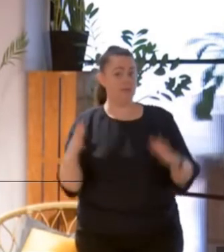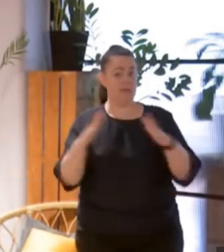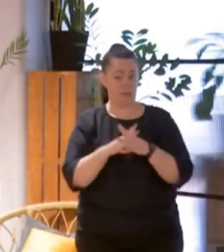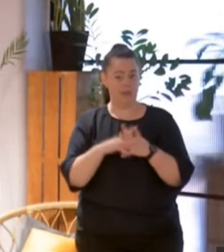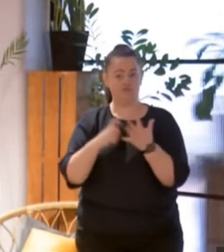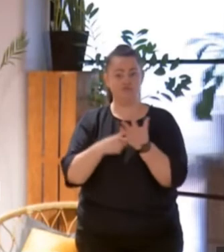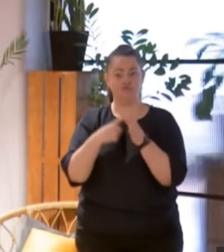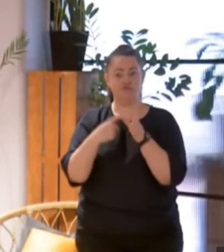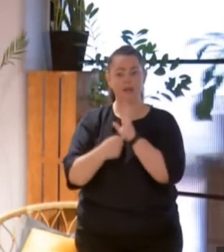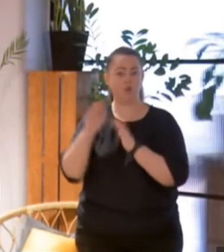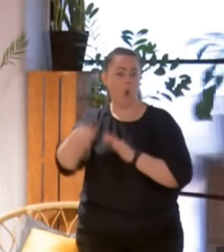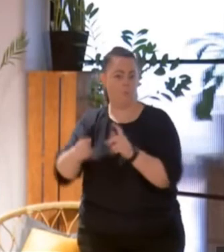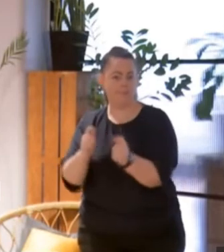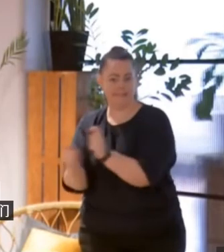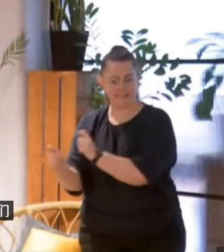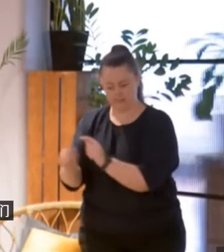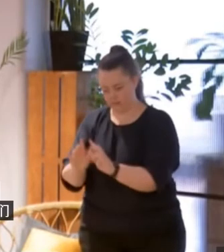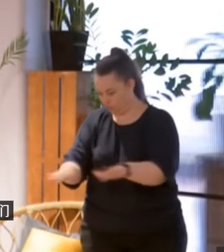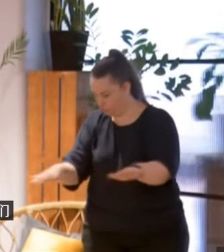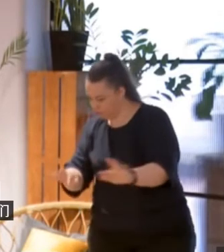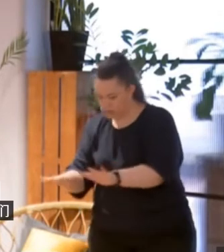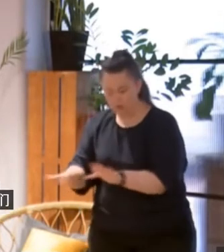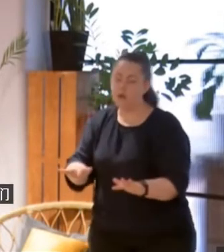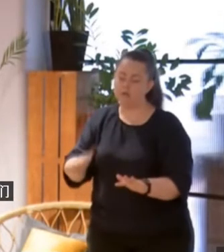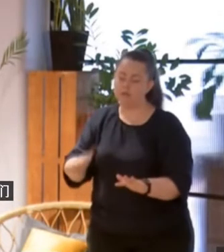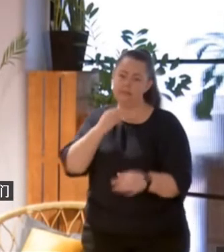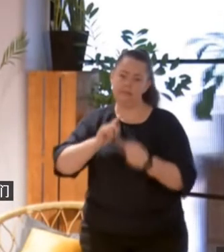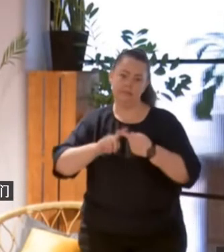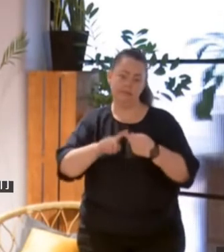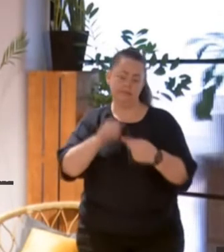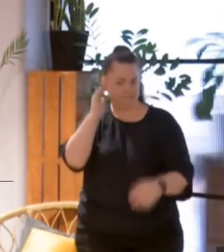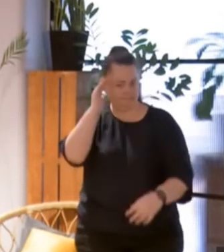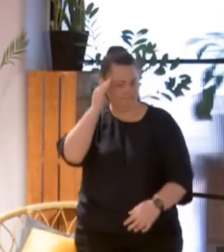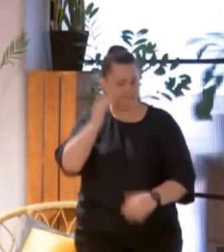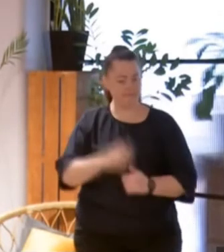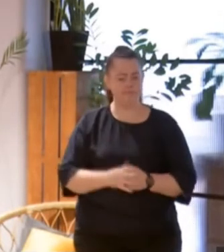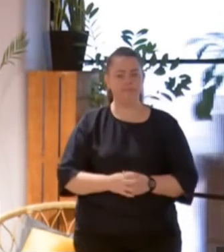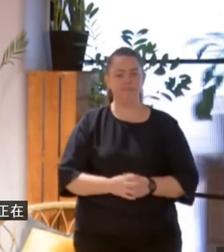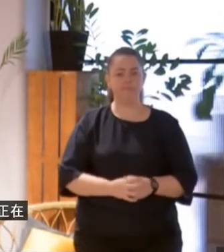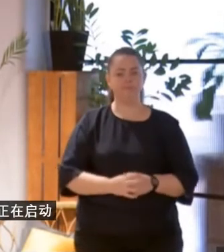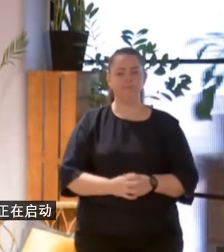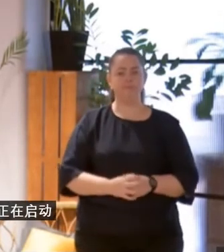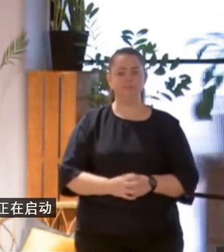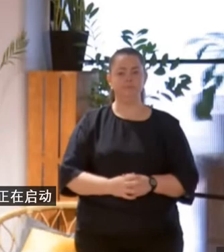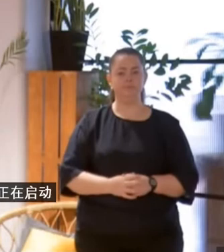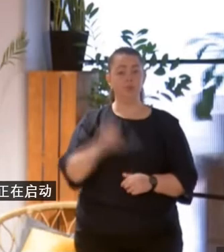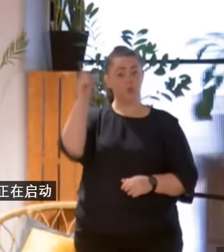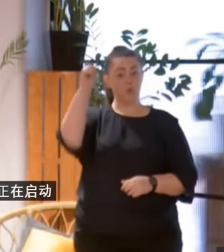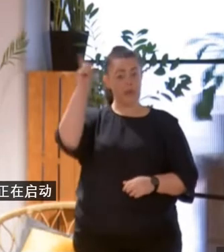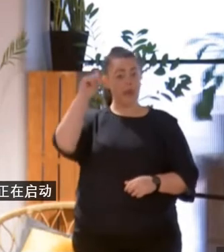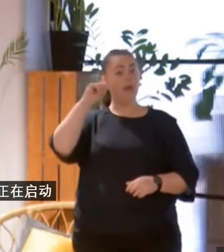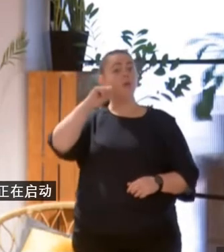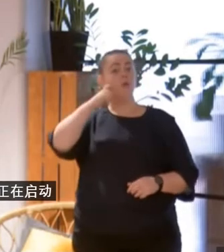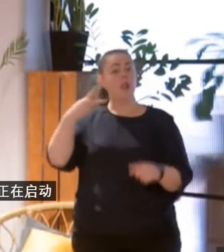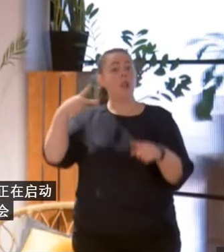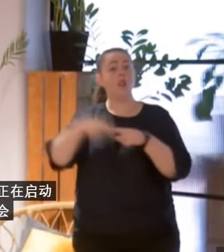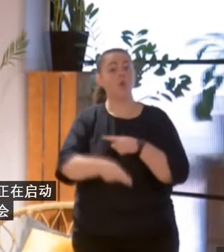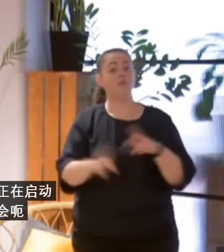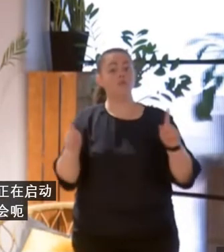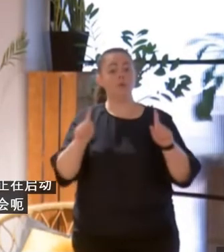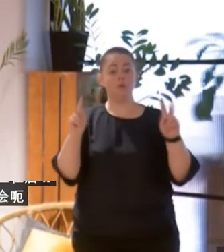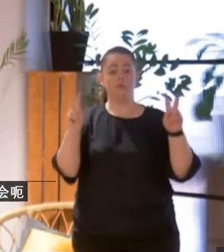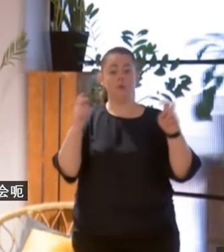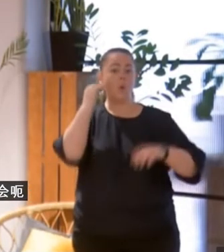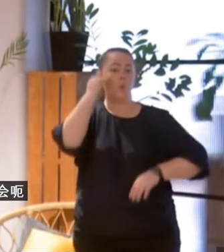to continue that effort as we move through. Today, as has been reported, we are launching our Women's Economic